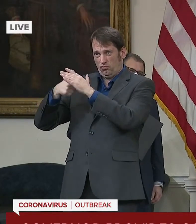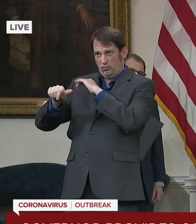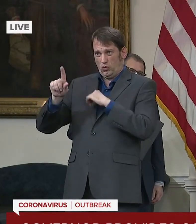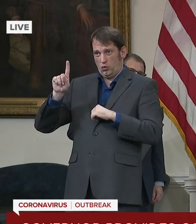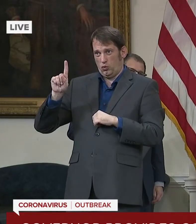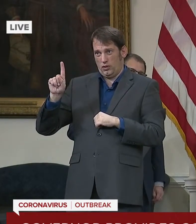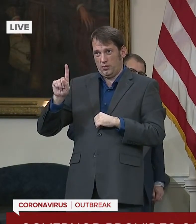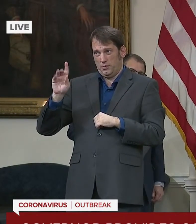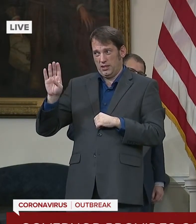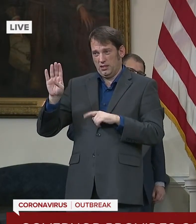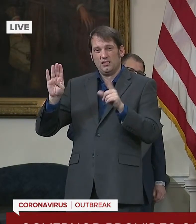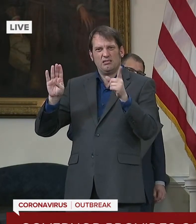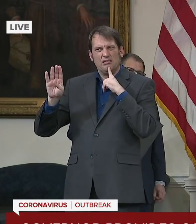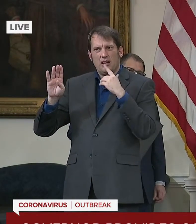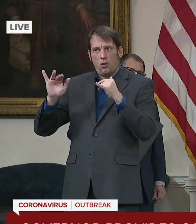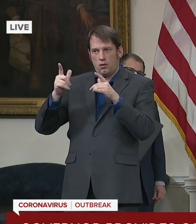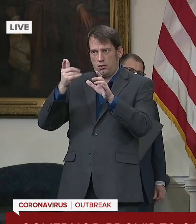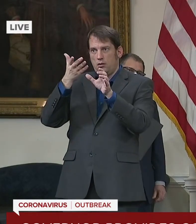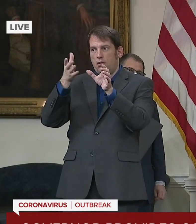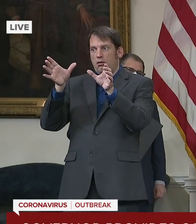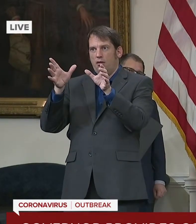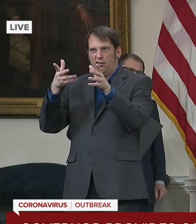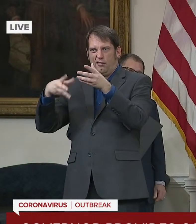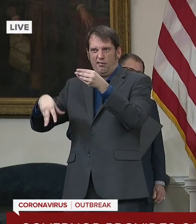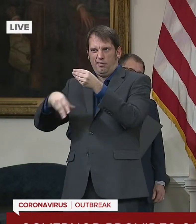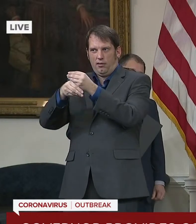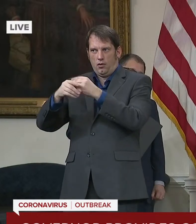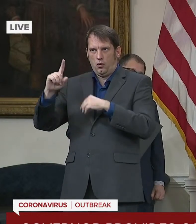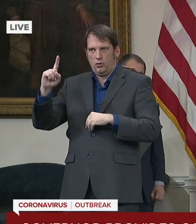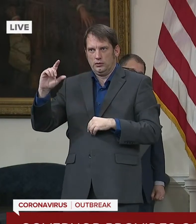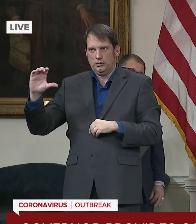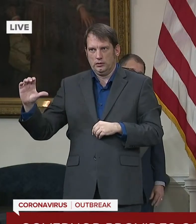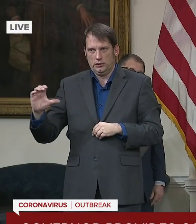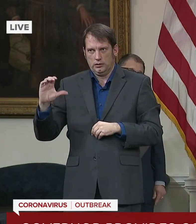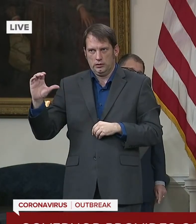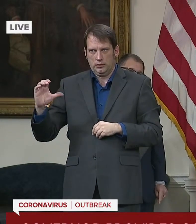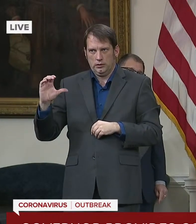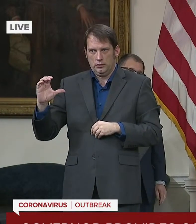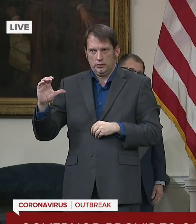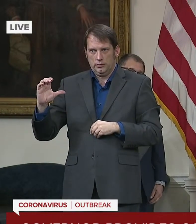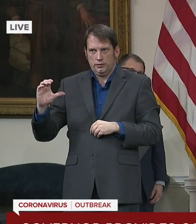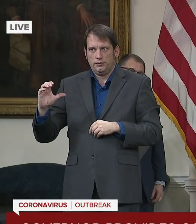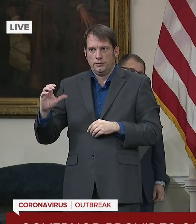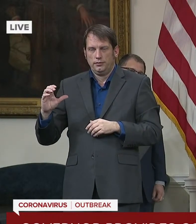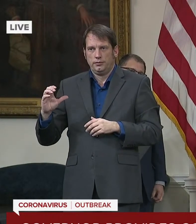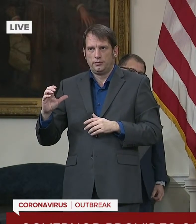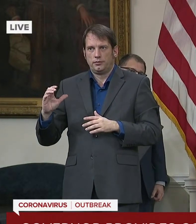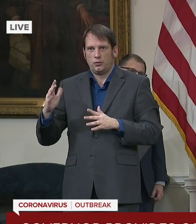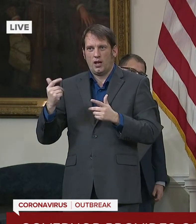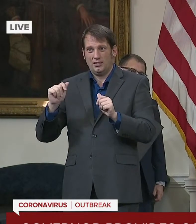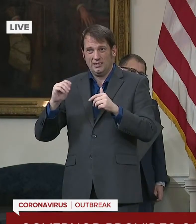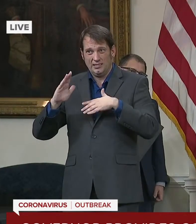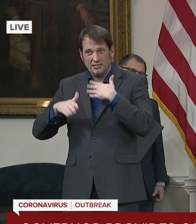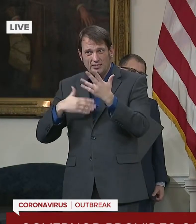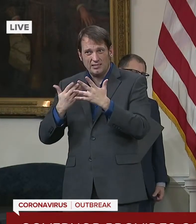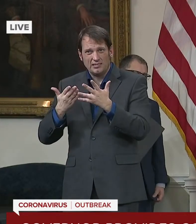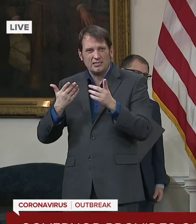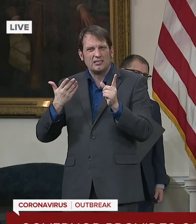did you think about just bringing in the 65-year-olds instead of opening it up to everyone to take 1C?